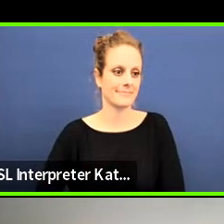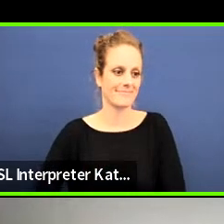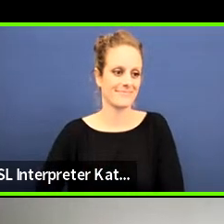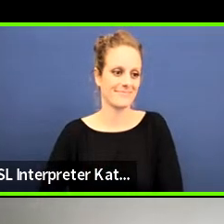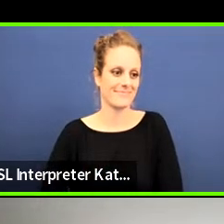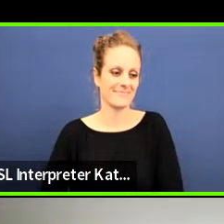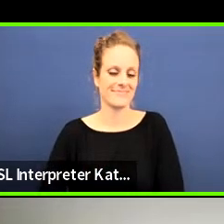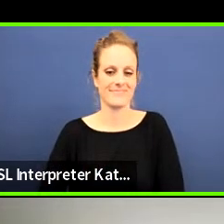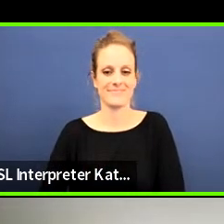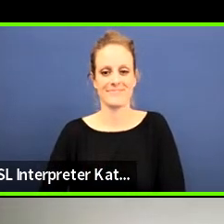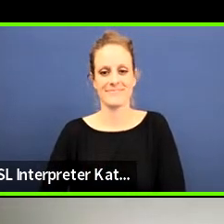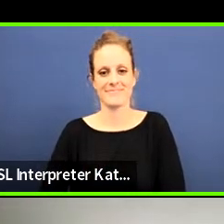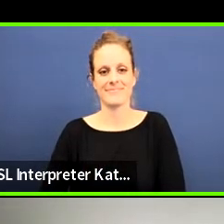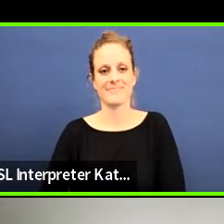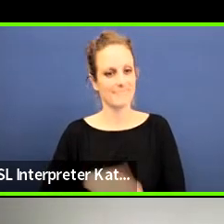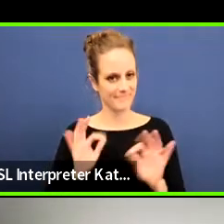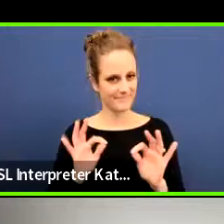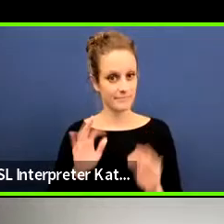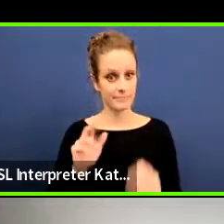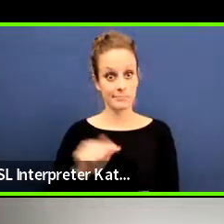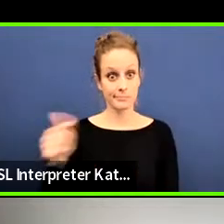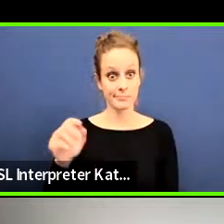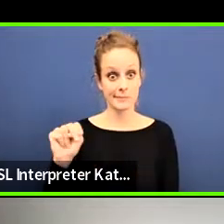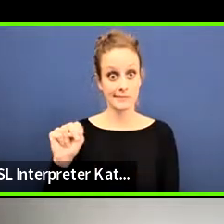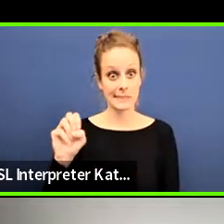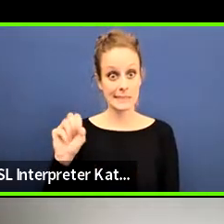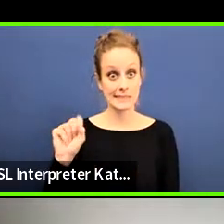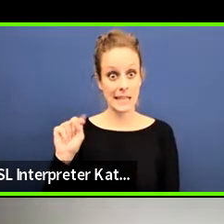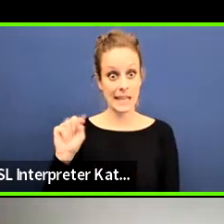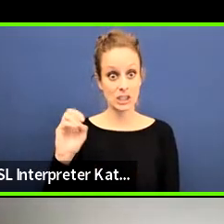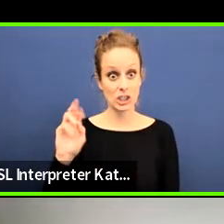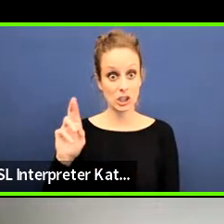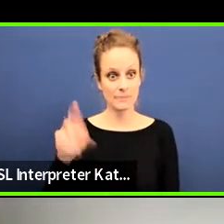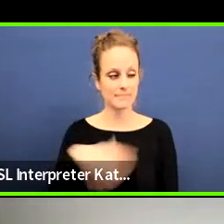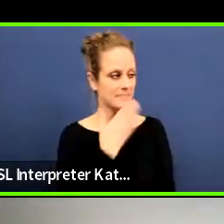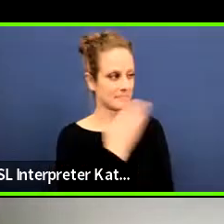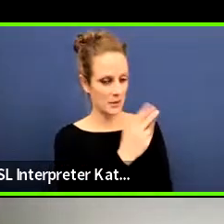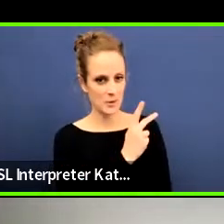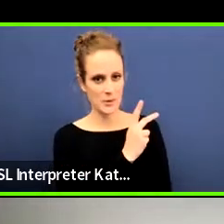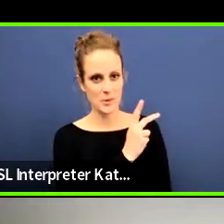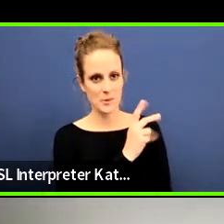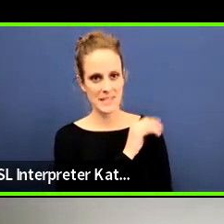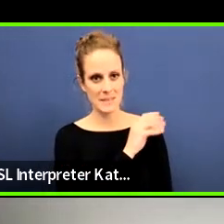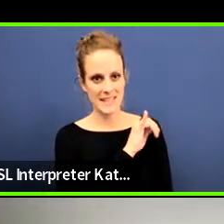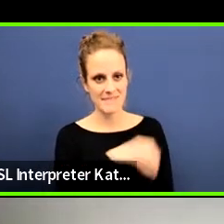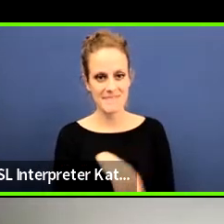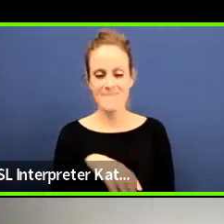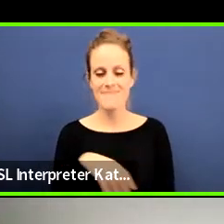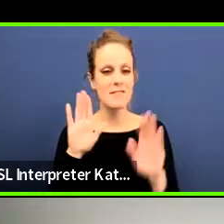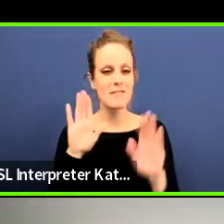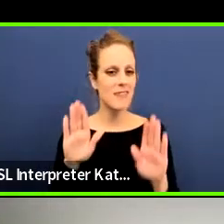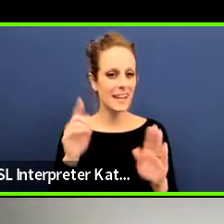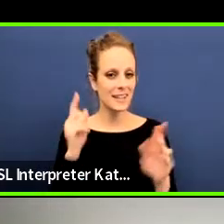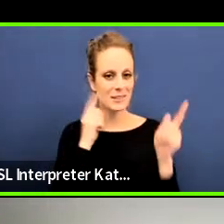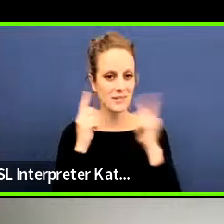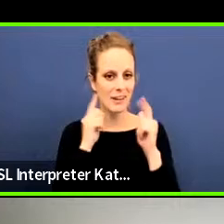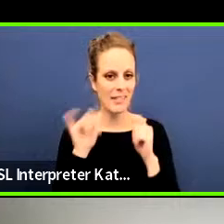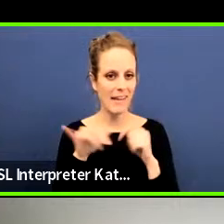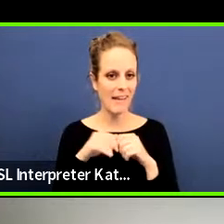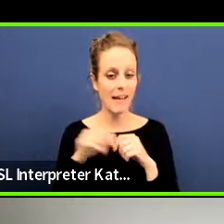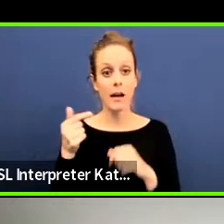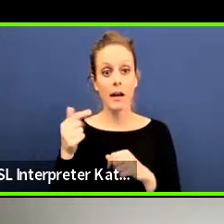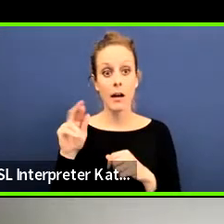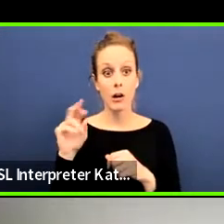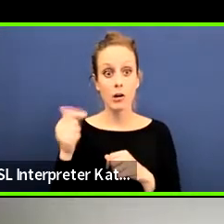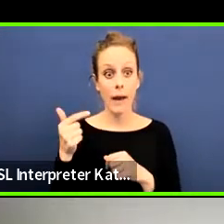Nope. All right. Nestor? Thank you, Kimmy. That it was great to hear that. Greg, do you